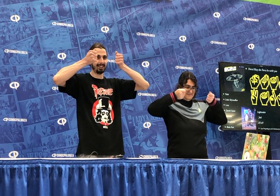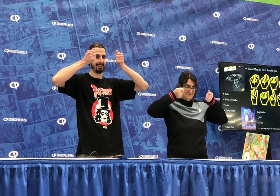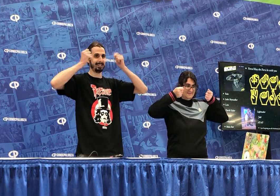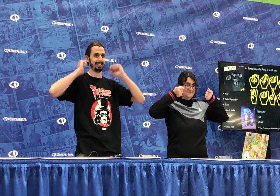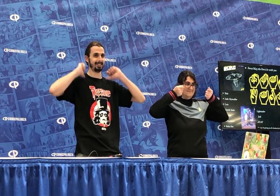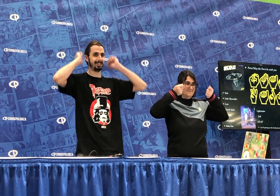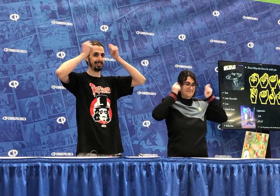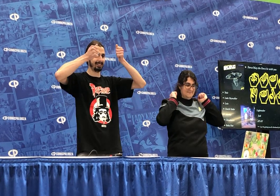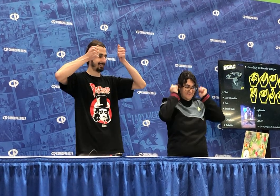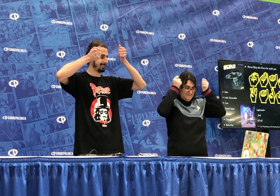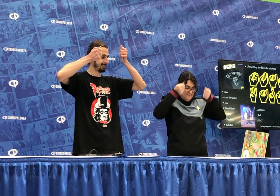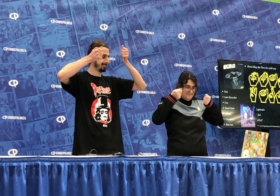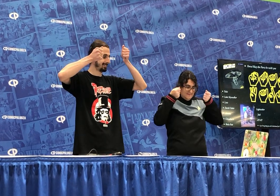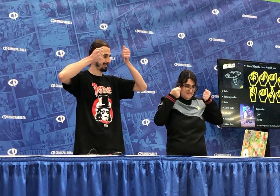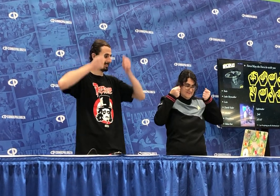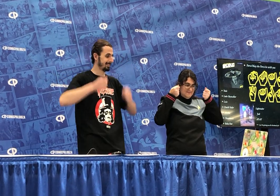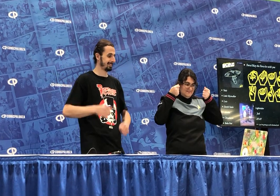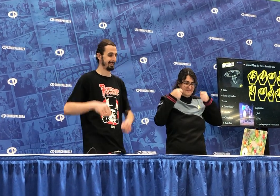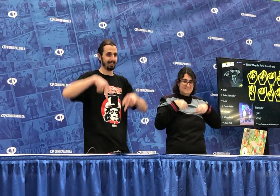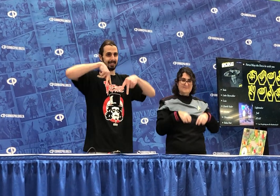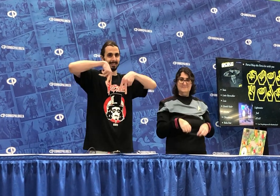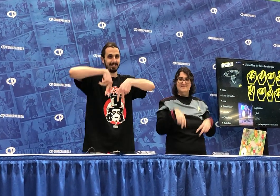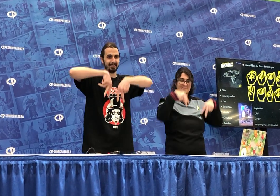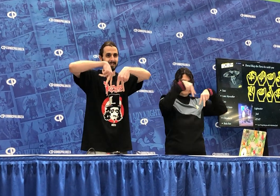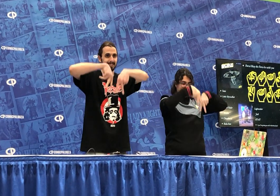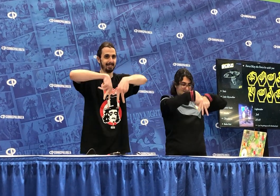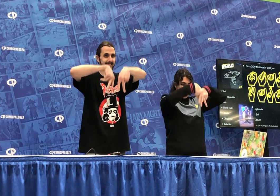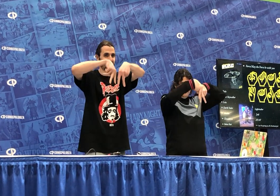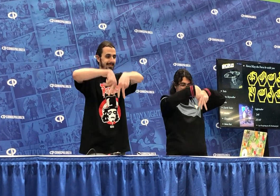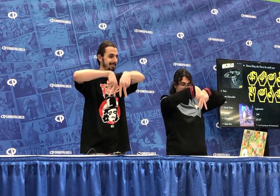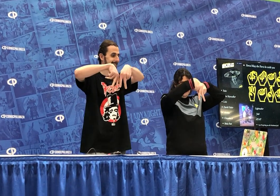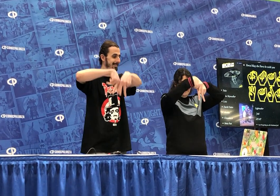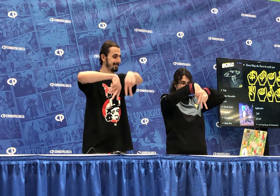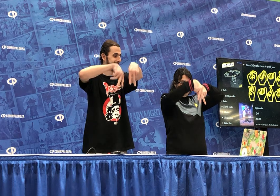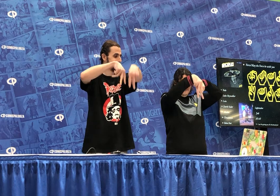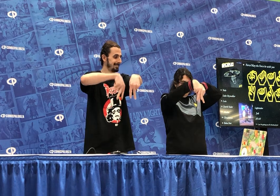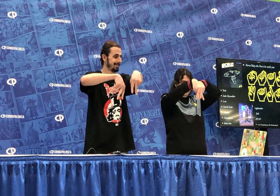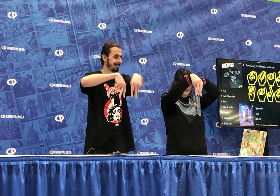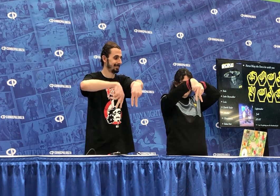Jedi. Lift your hood over your head, Jedi. The AT-AT. AT-AT.